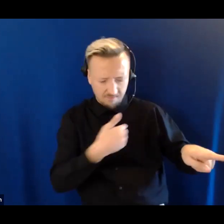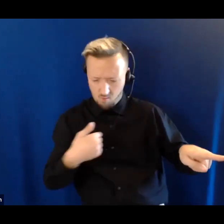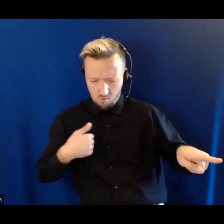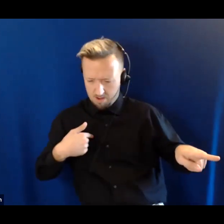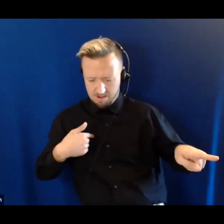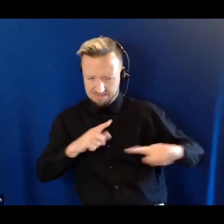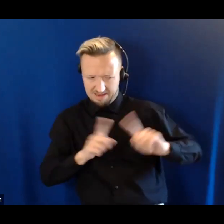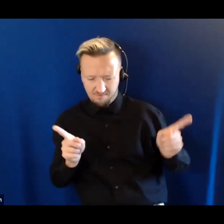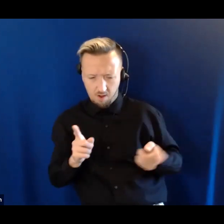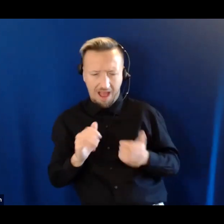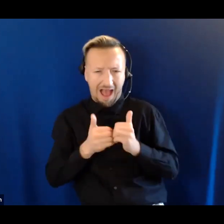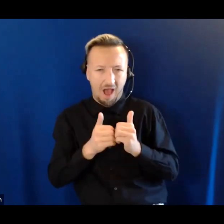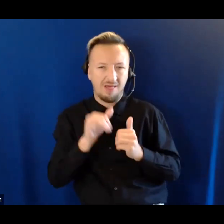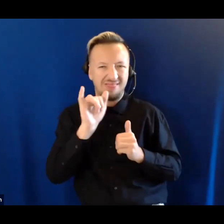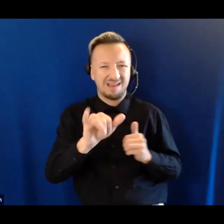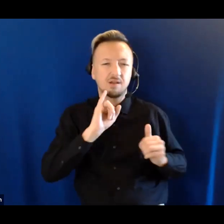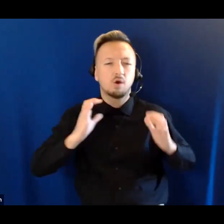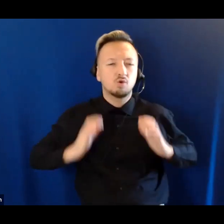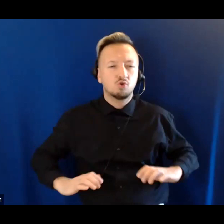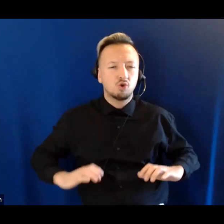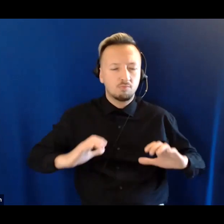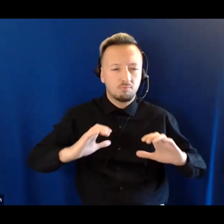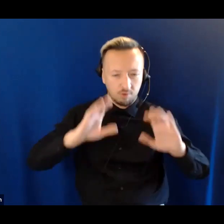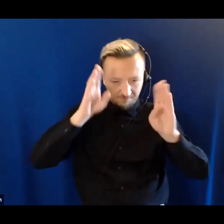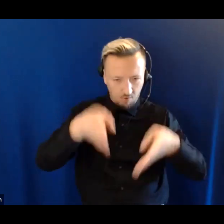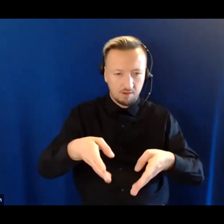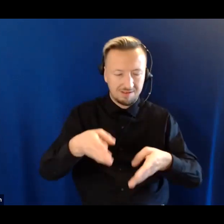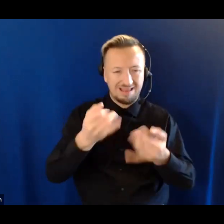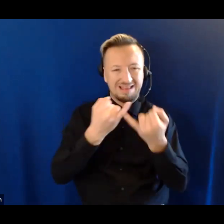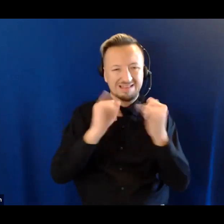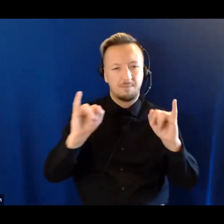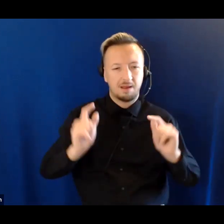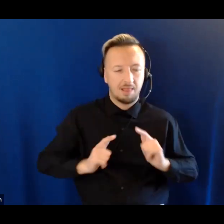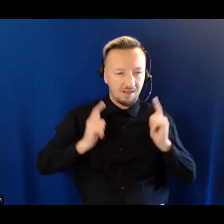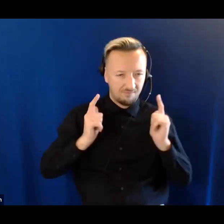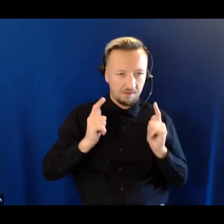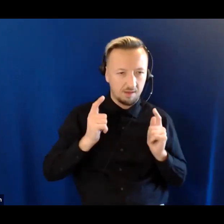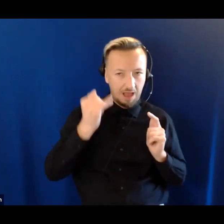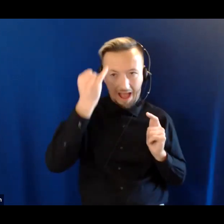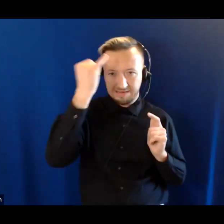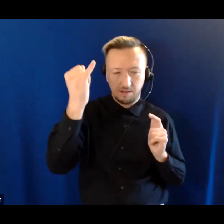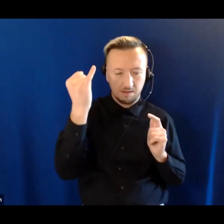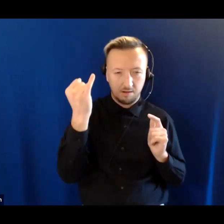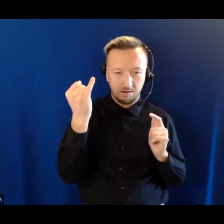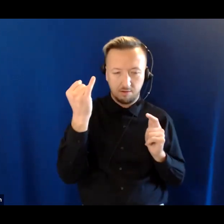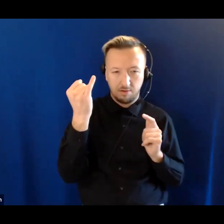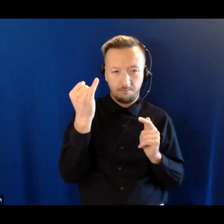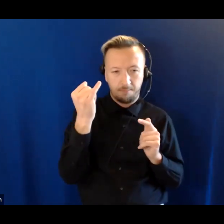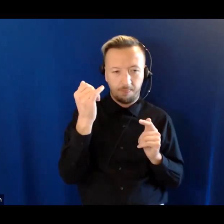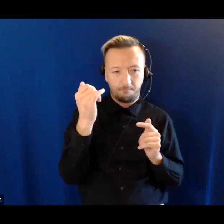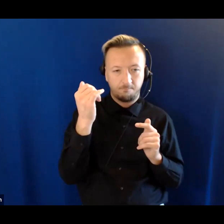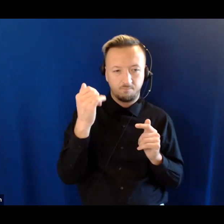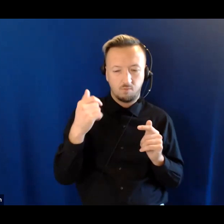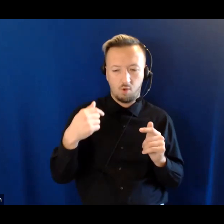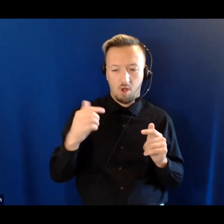our consumer-driven, independent living philosophy, and, you know, the way that we